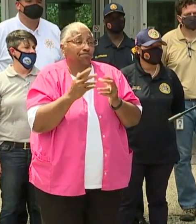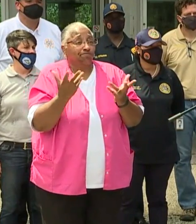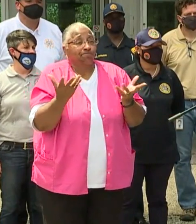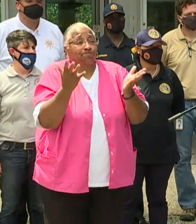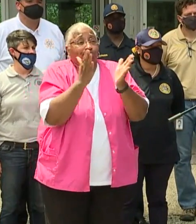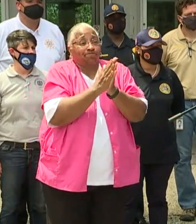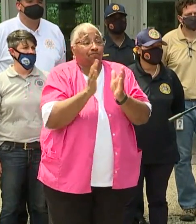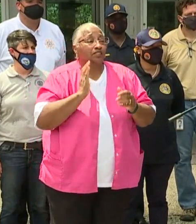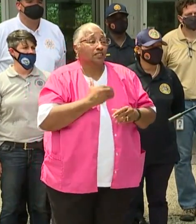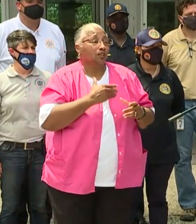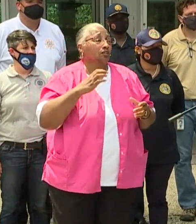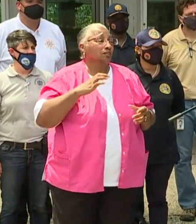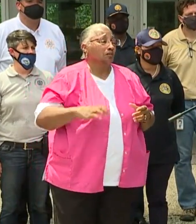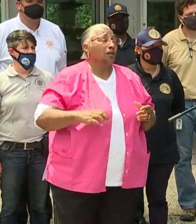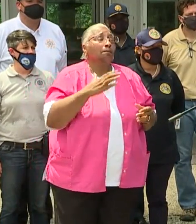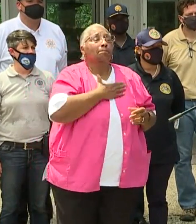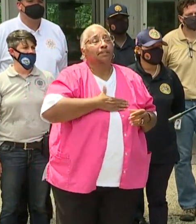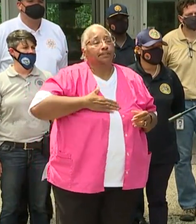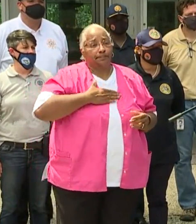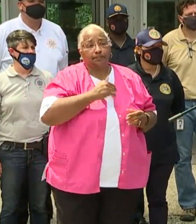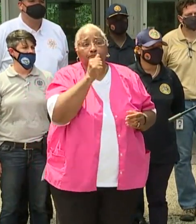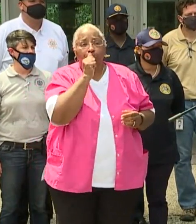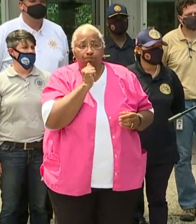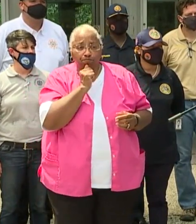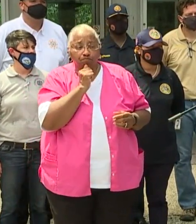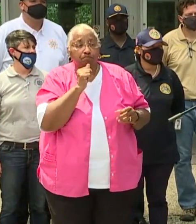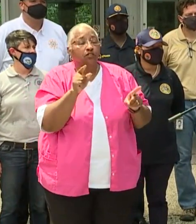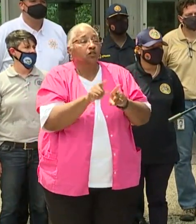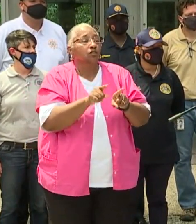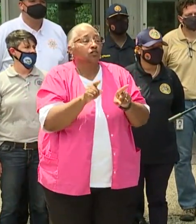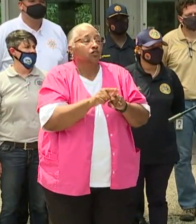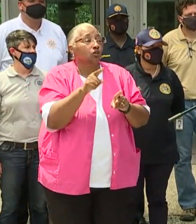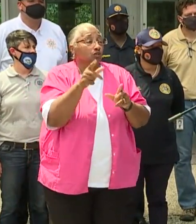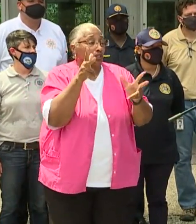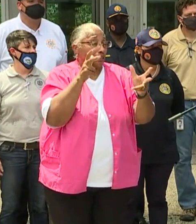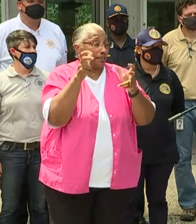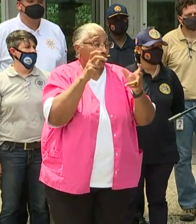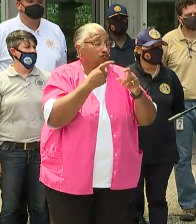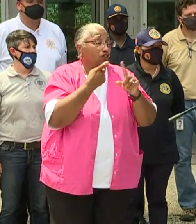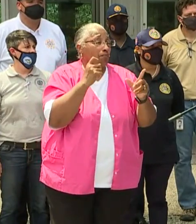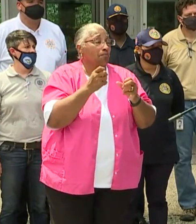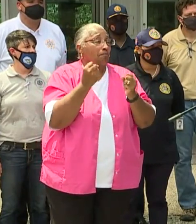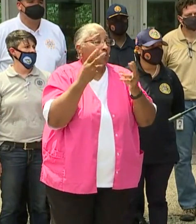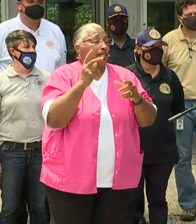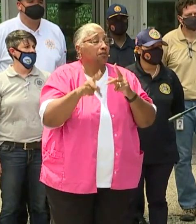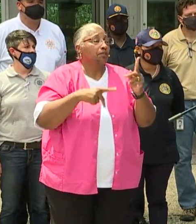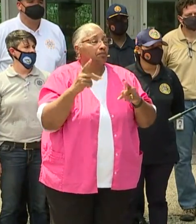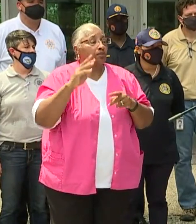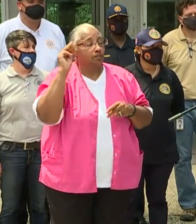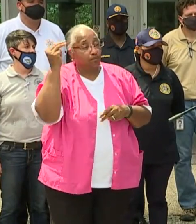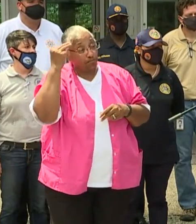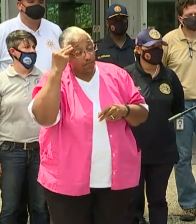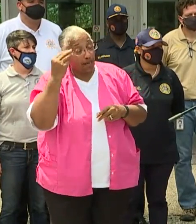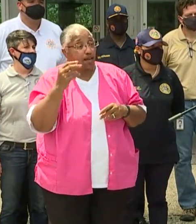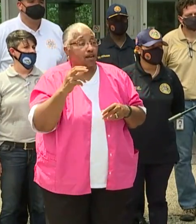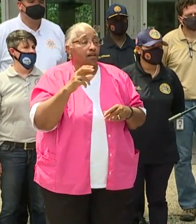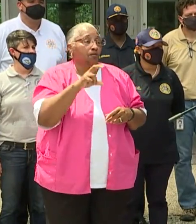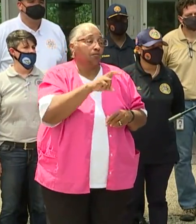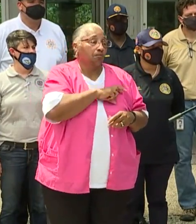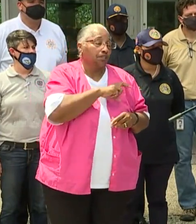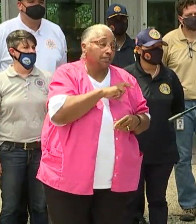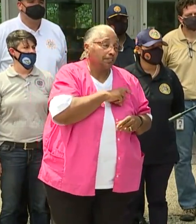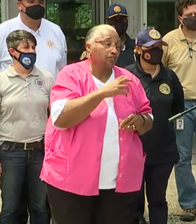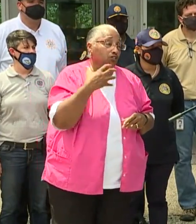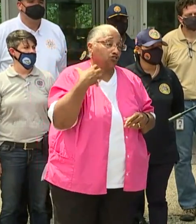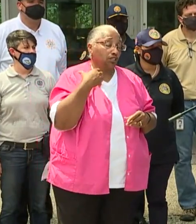our customers to be patient. In the meantime, you're hearing from a lot of the folks, the mayor and the chief of police that spoke